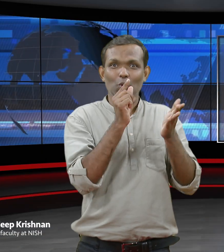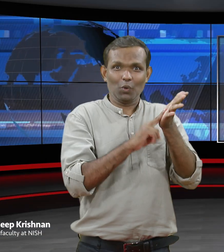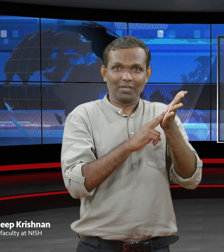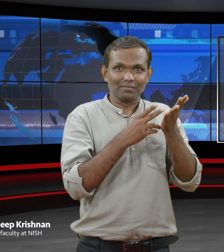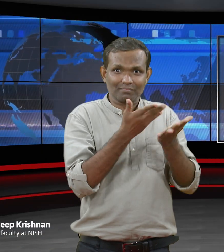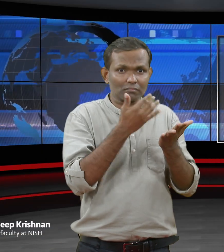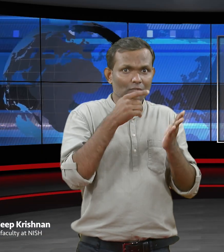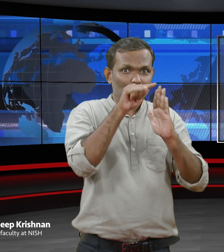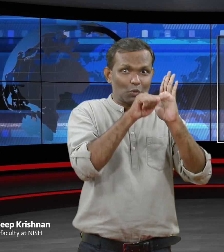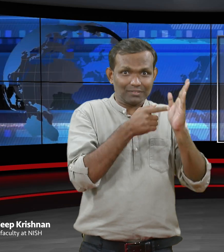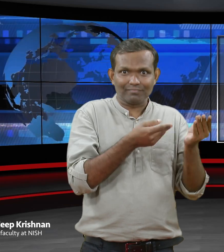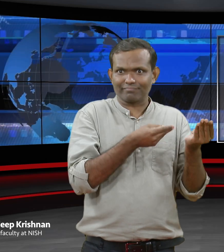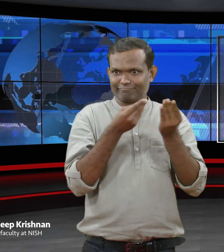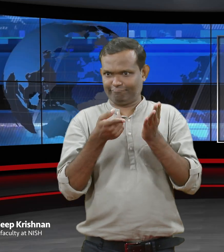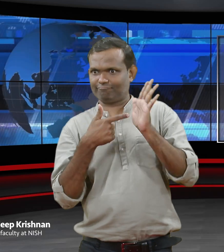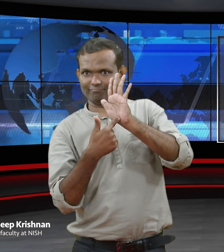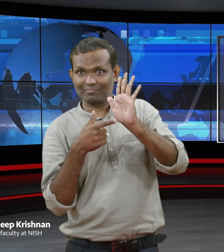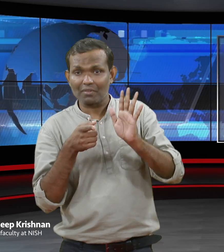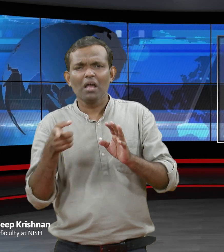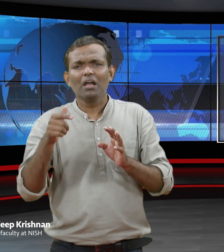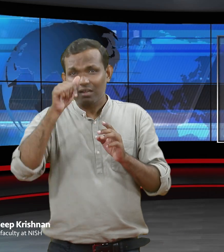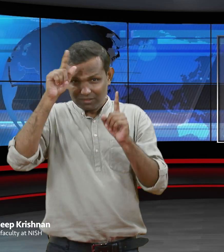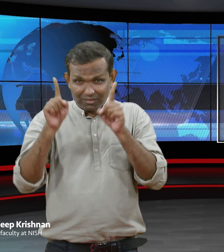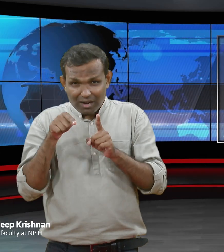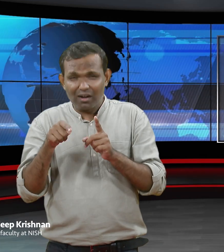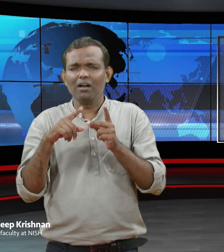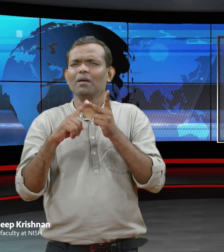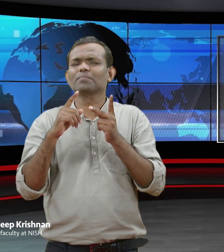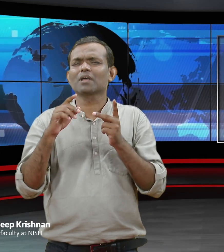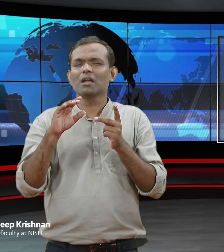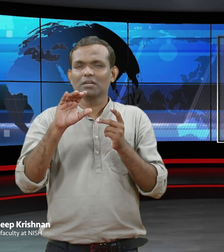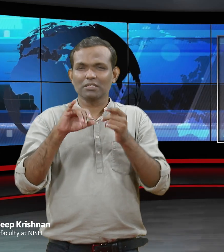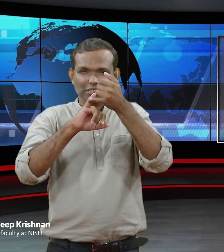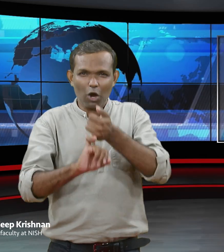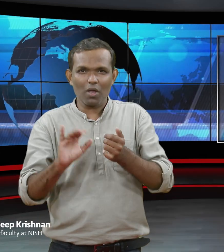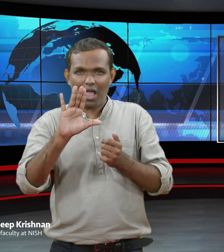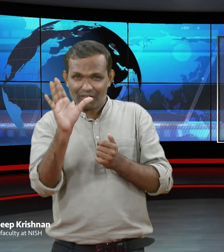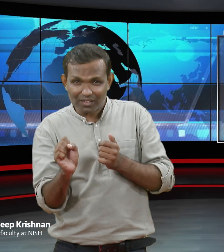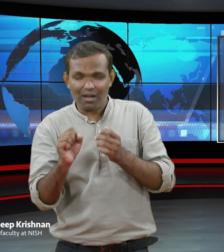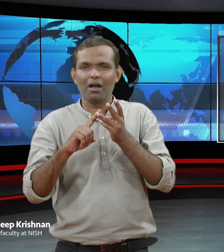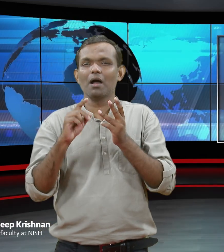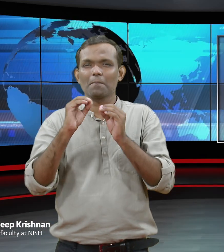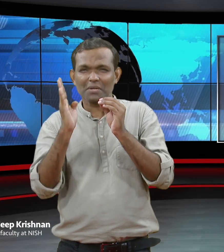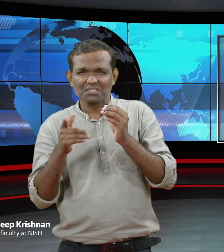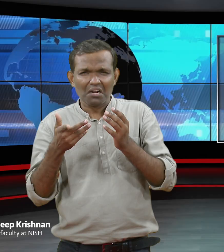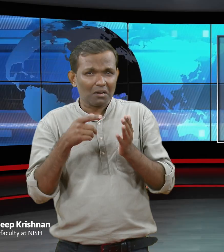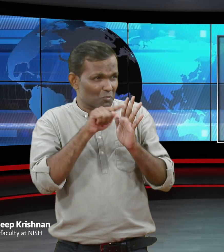climate talks haven't effectively tackled this issue. The proposed forum would discuss concerns such as the EU's